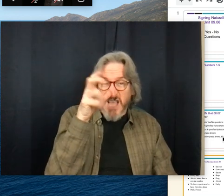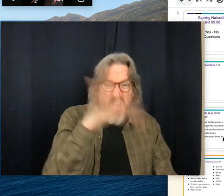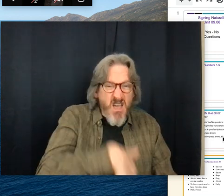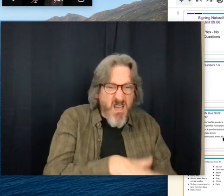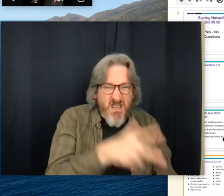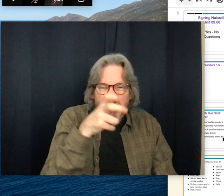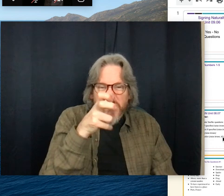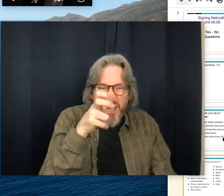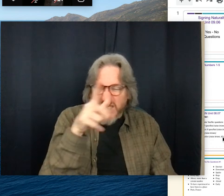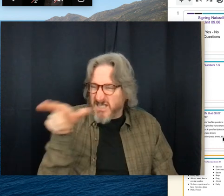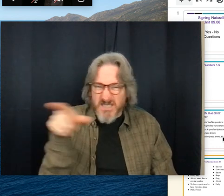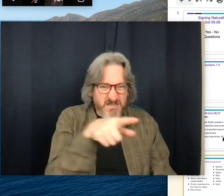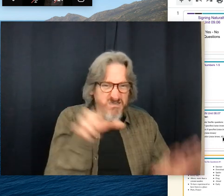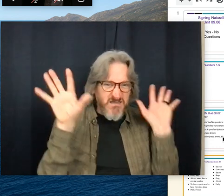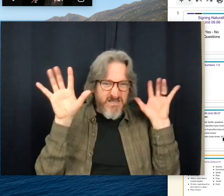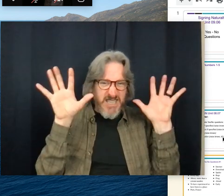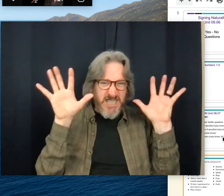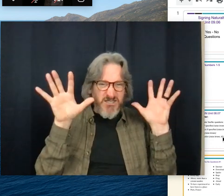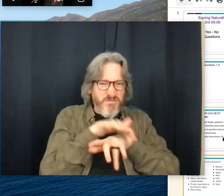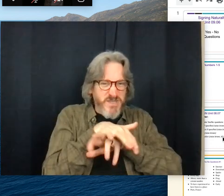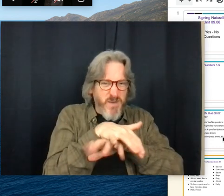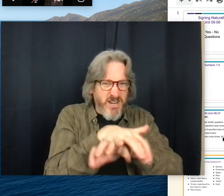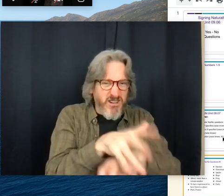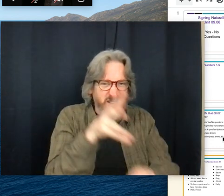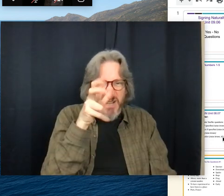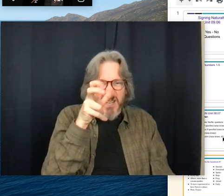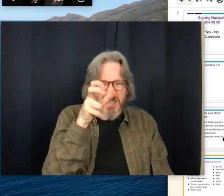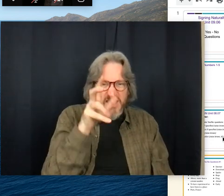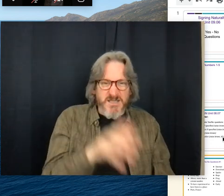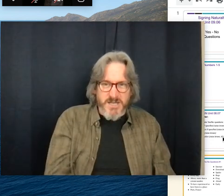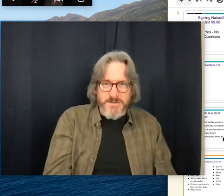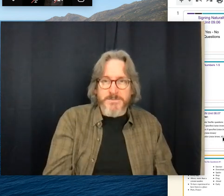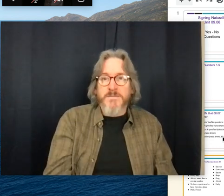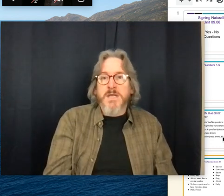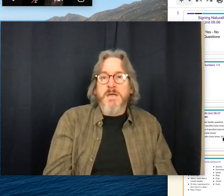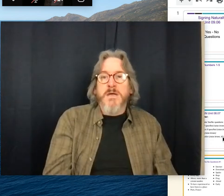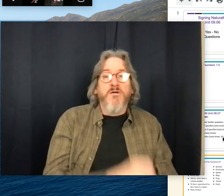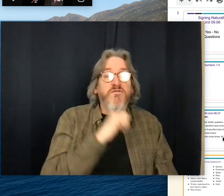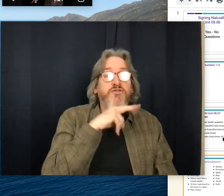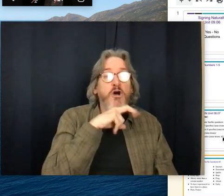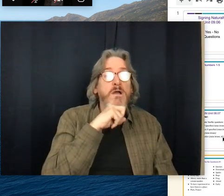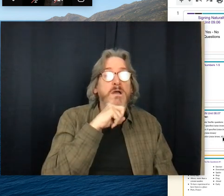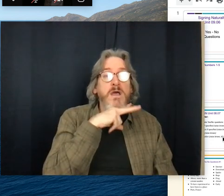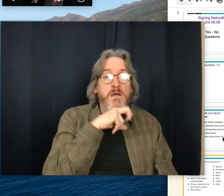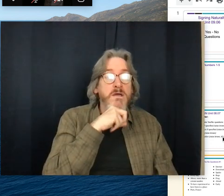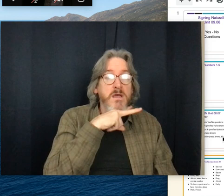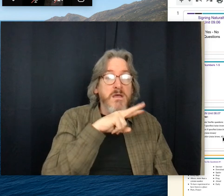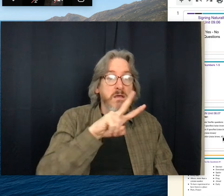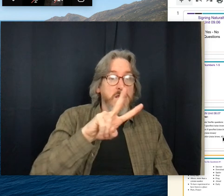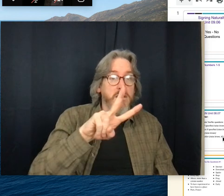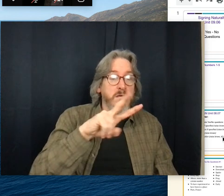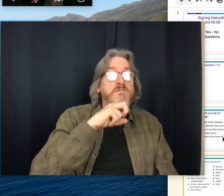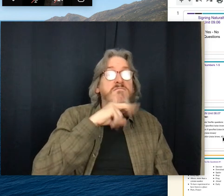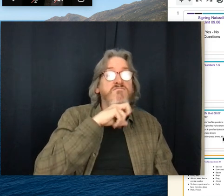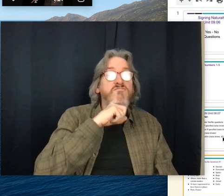bugs. There's bugs. Oh, you, spider, bugs. Frog.